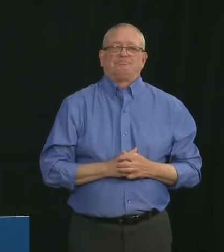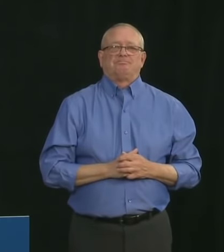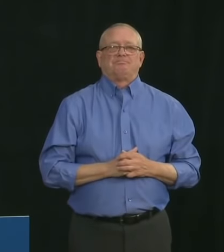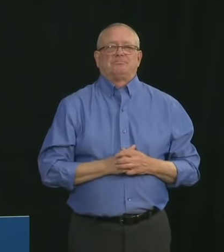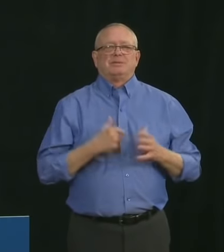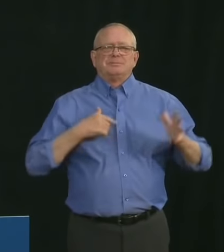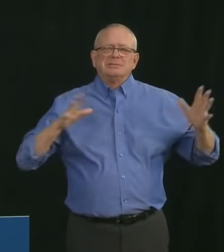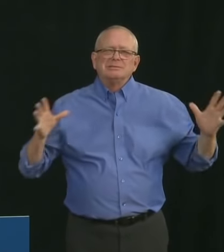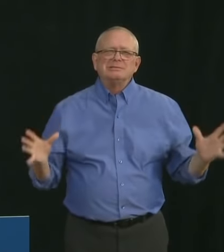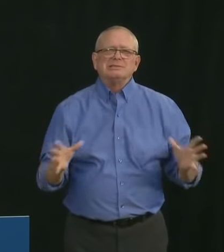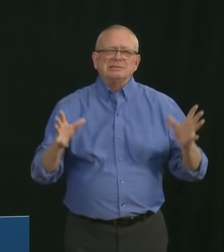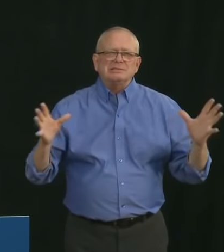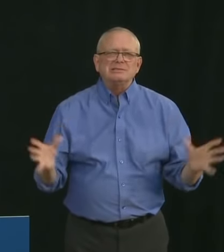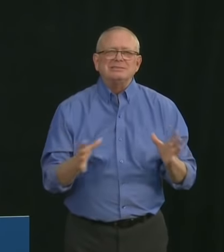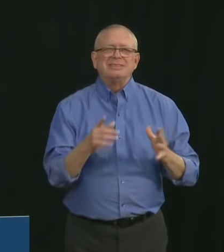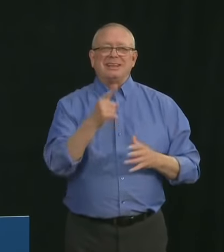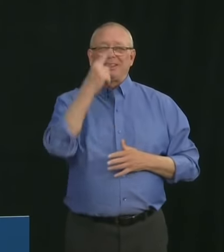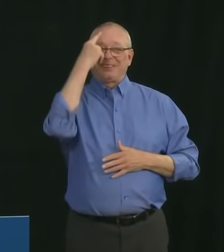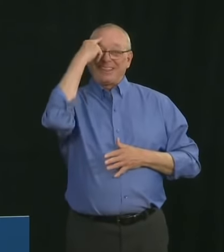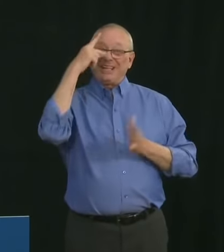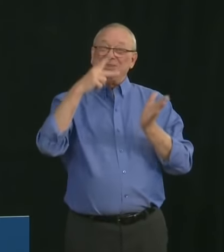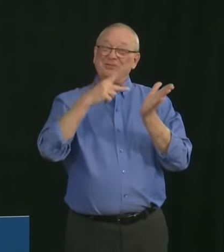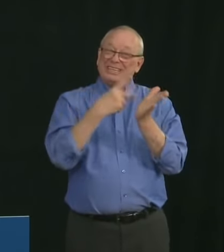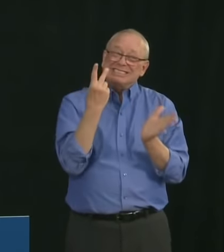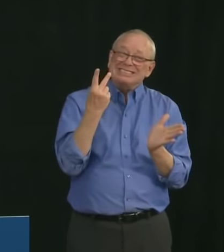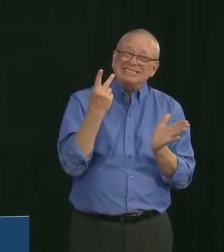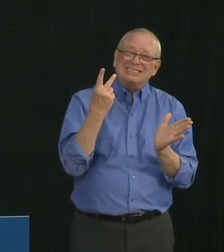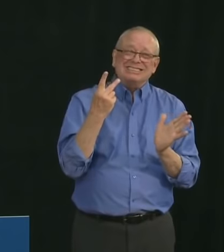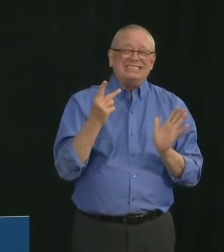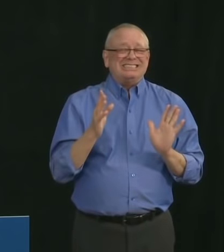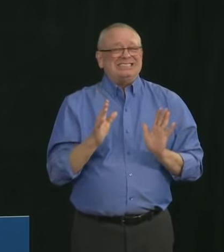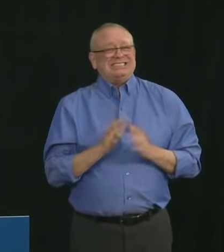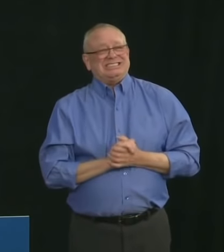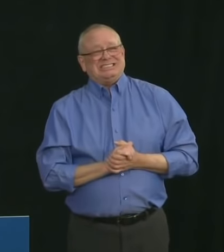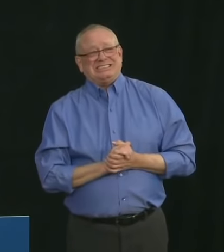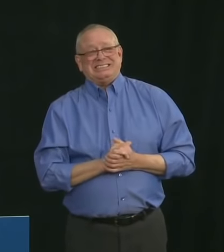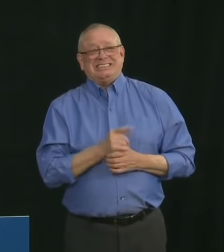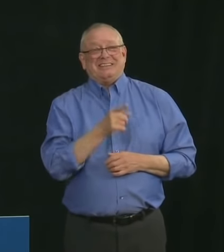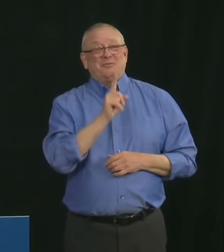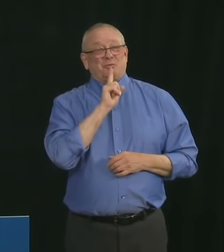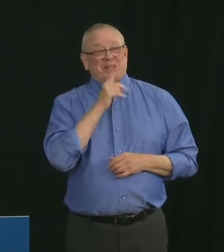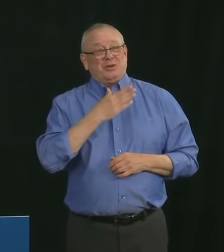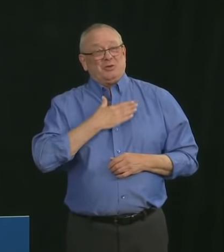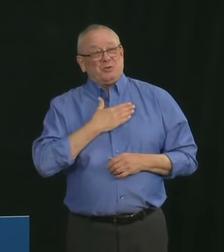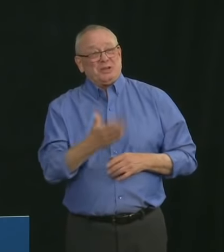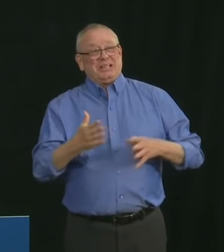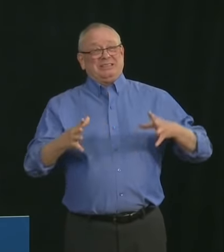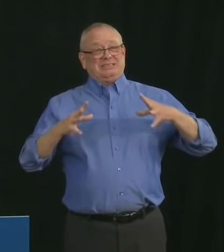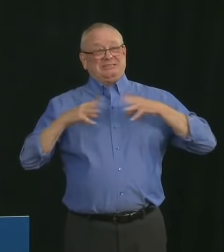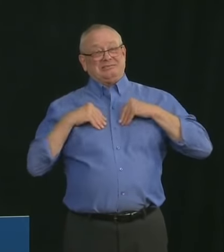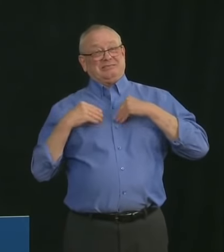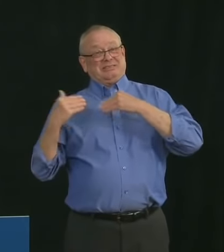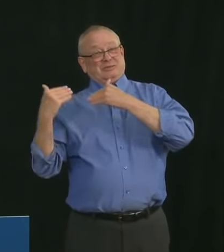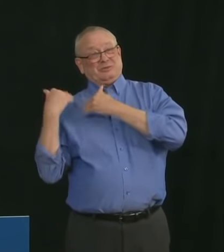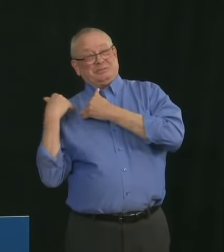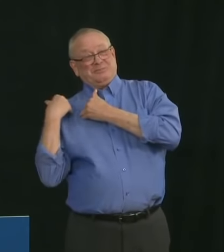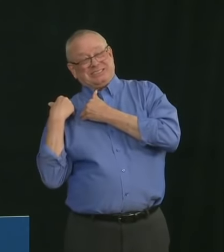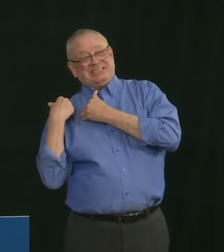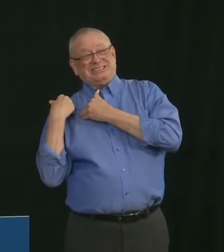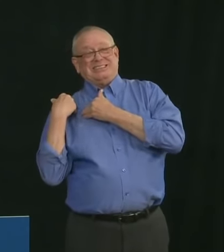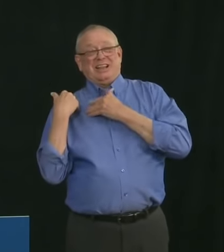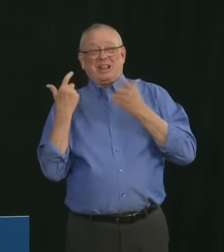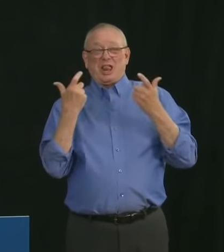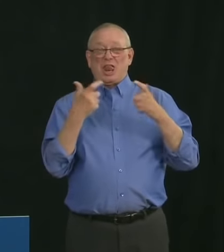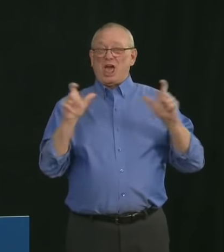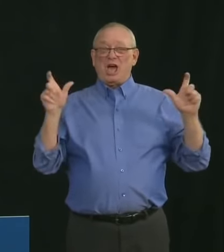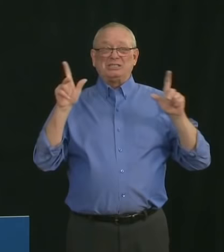carefully whether or not they would wish to take that on themselves, and especially where there are large groups gathered and masking is not happening